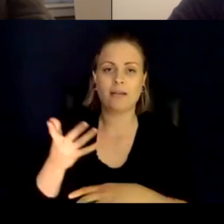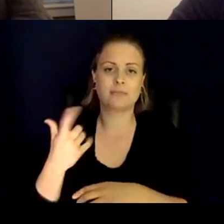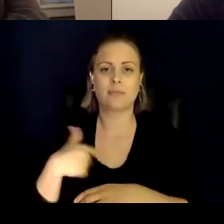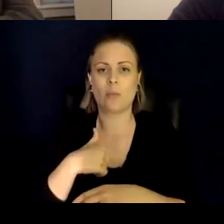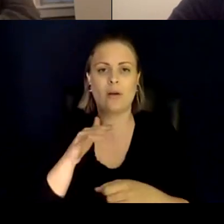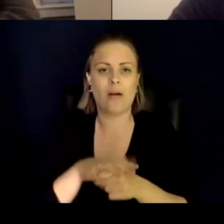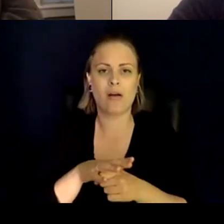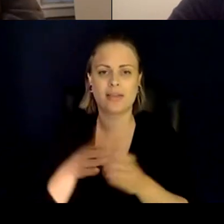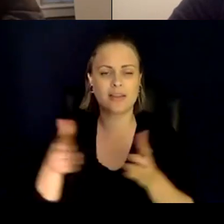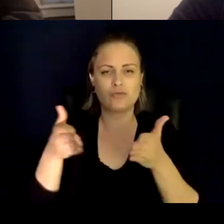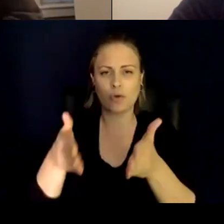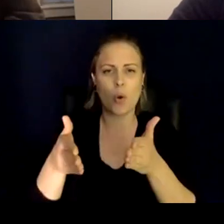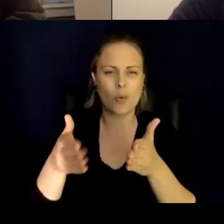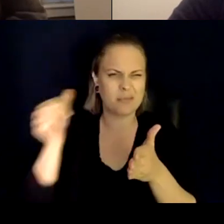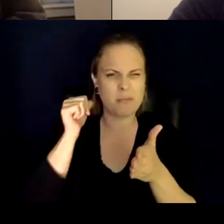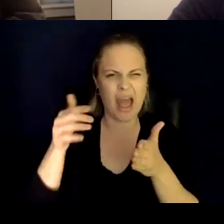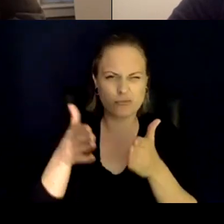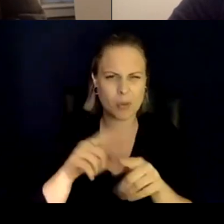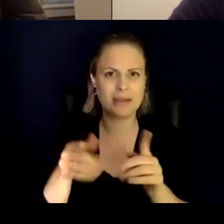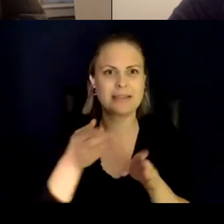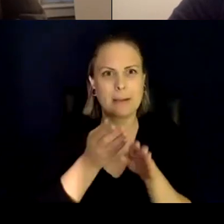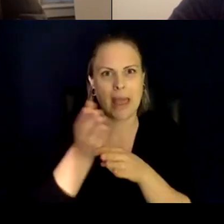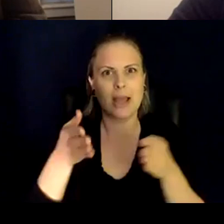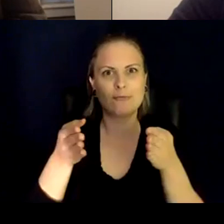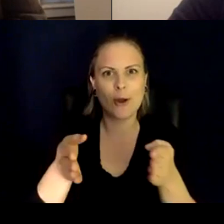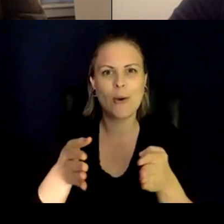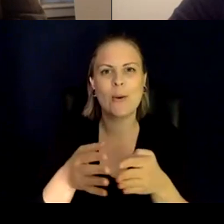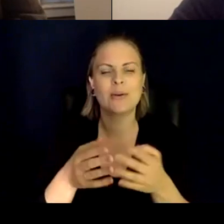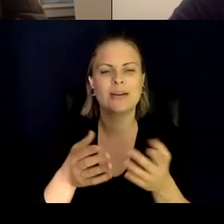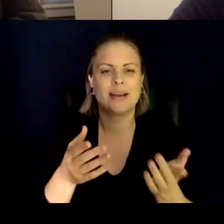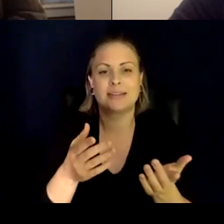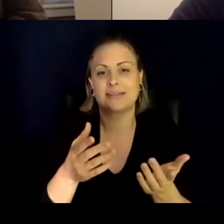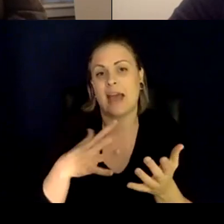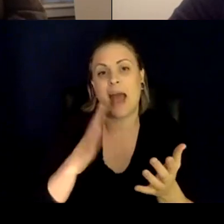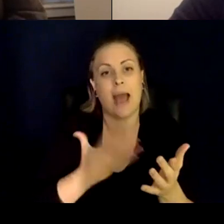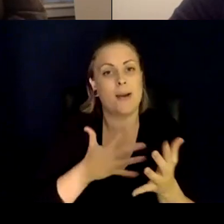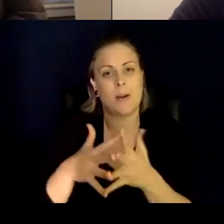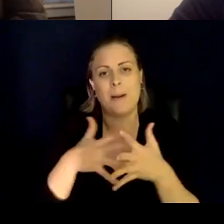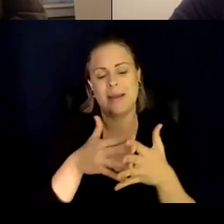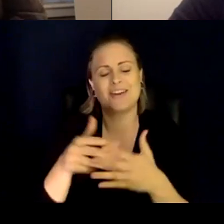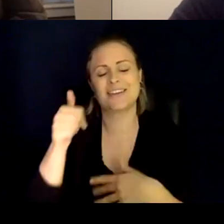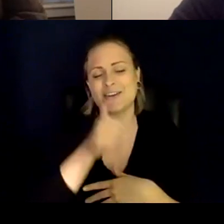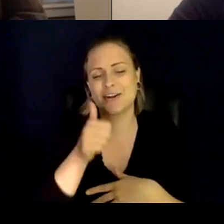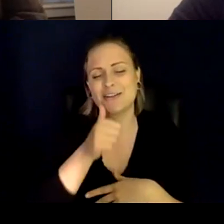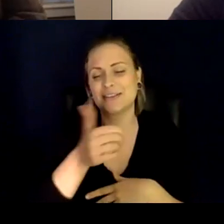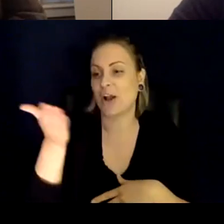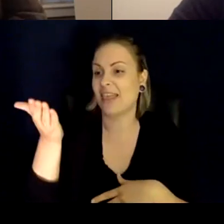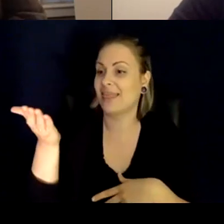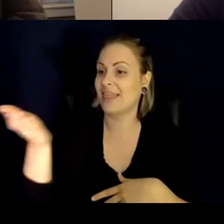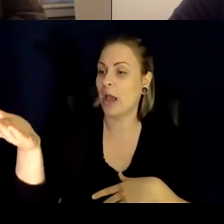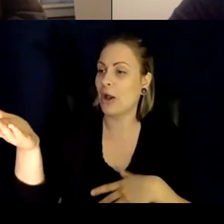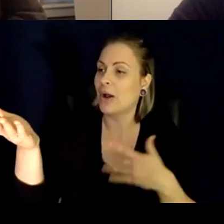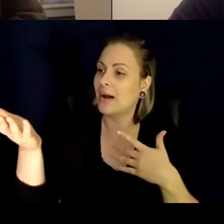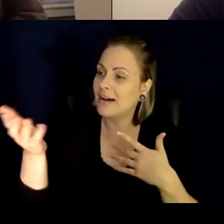less main road. It's a back road, but a main road nonetheless. And here are our American girls out there, creating the